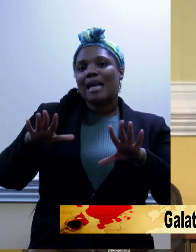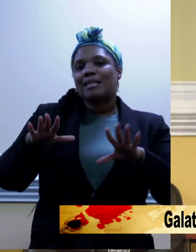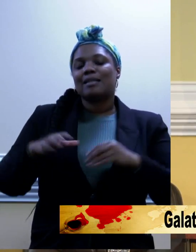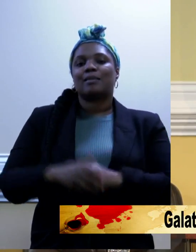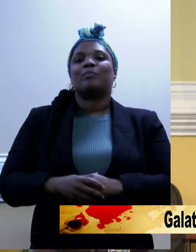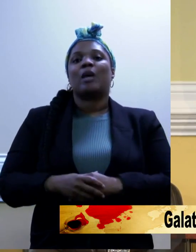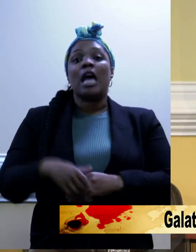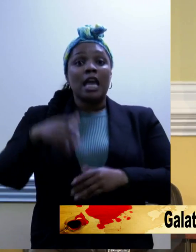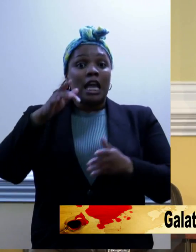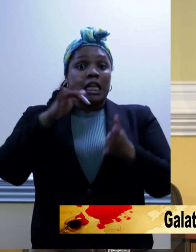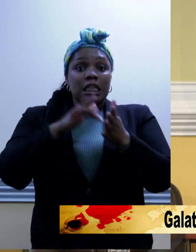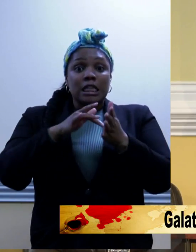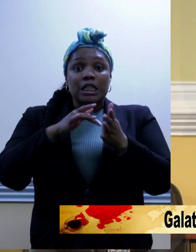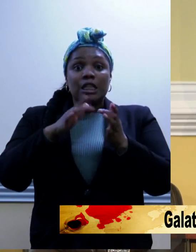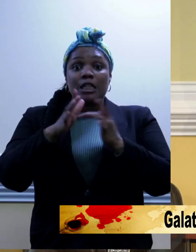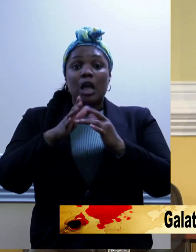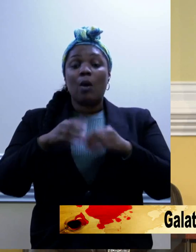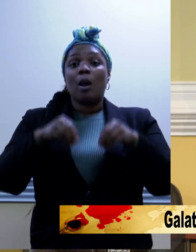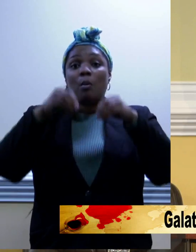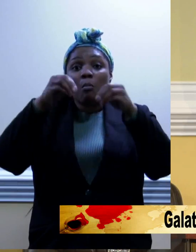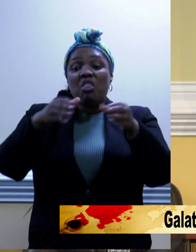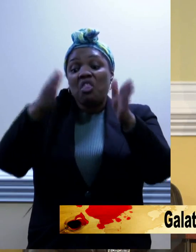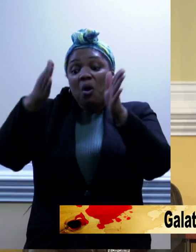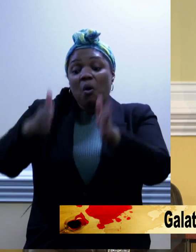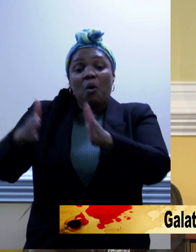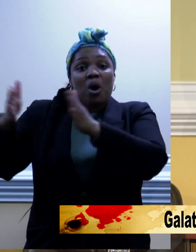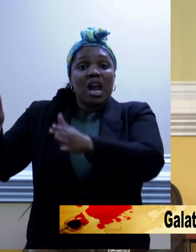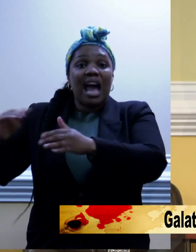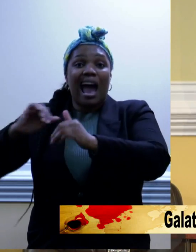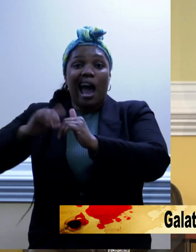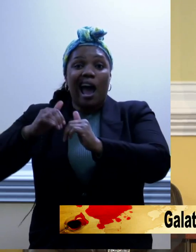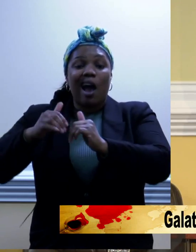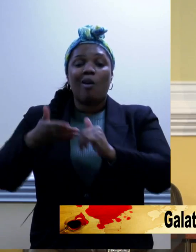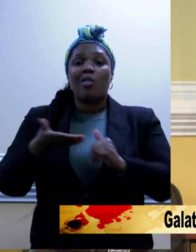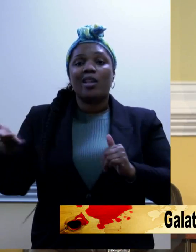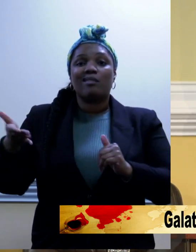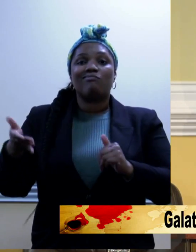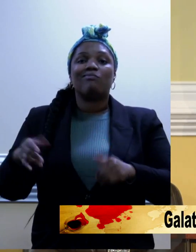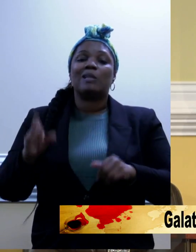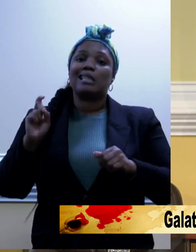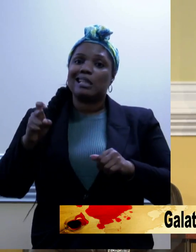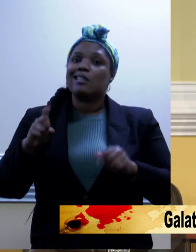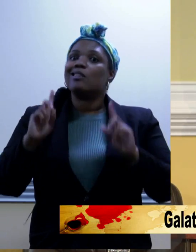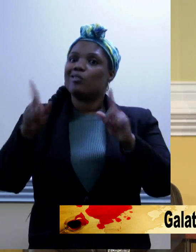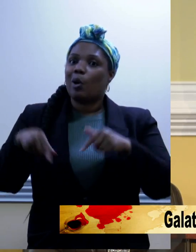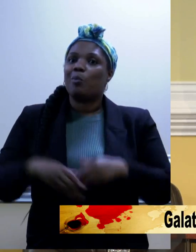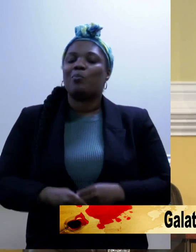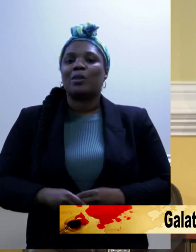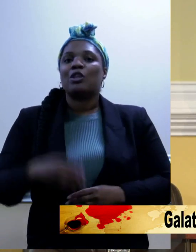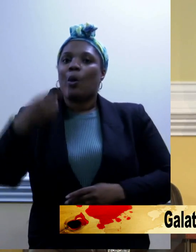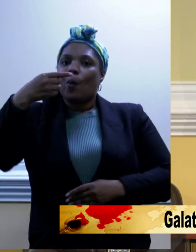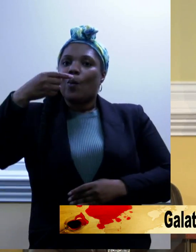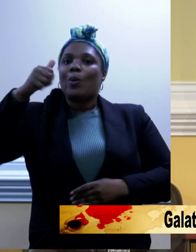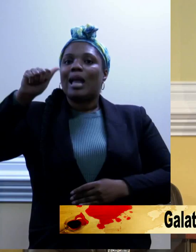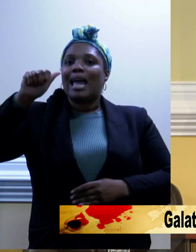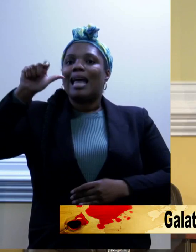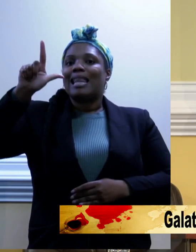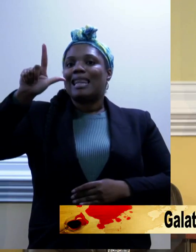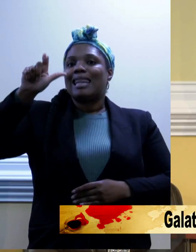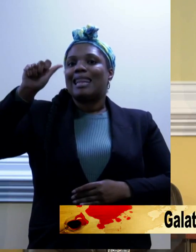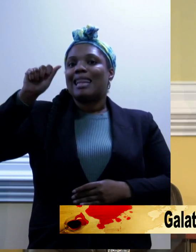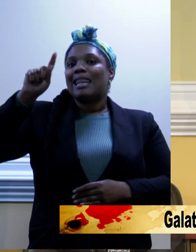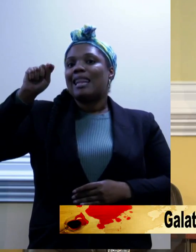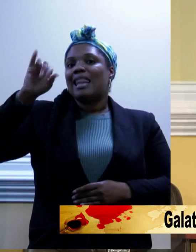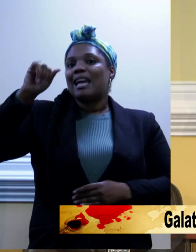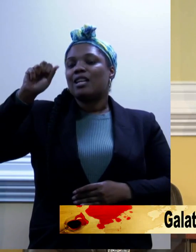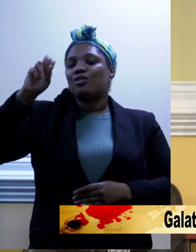the order of things. Galatians chapter 3. Galatians chapter 3. And we're going to